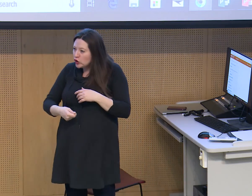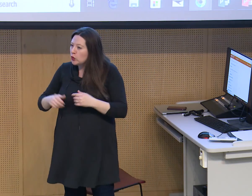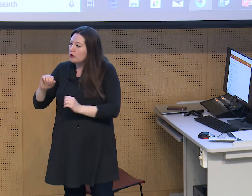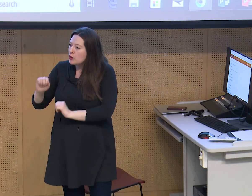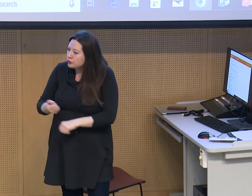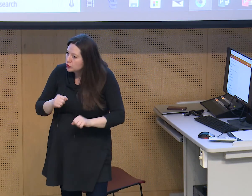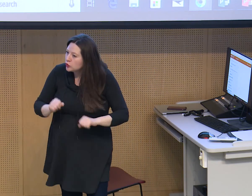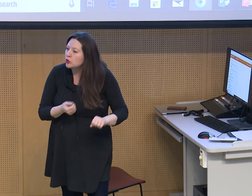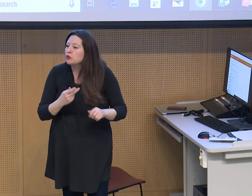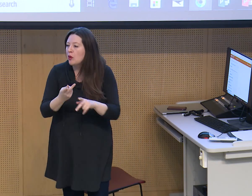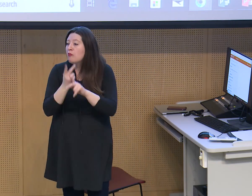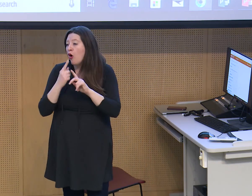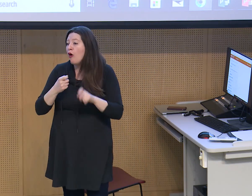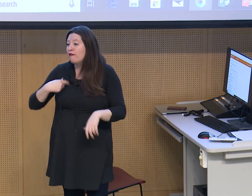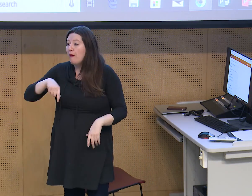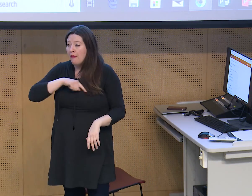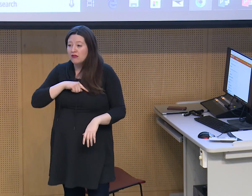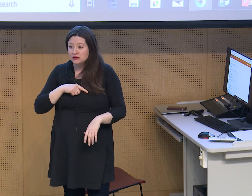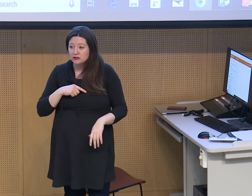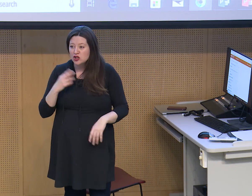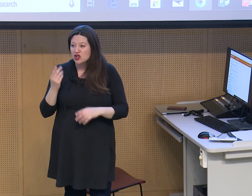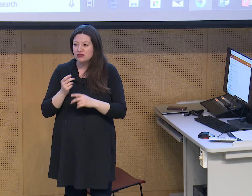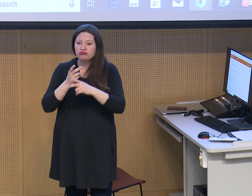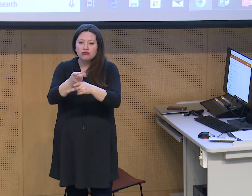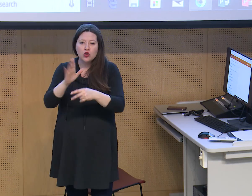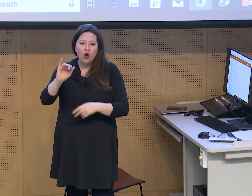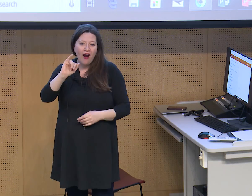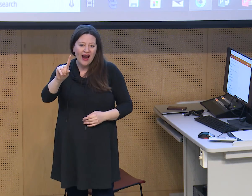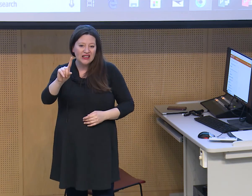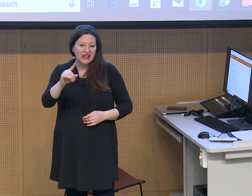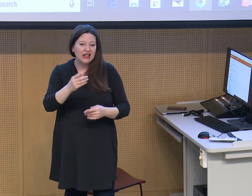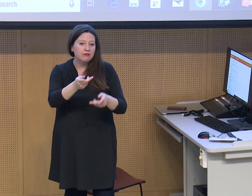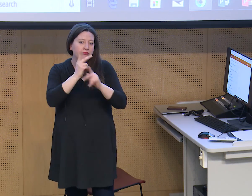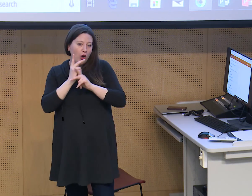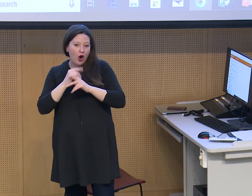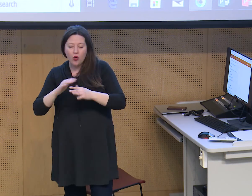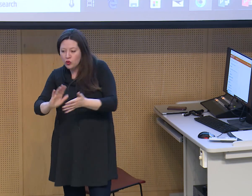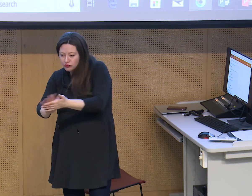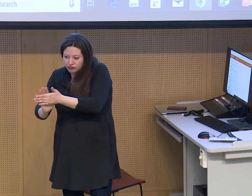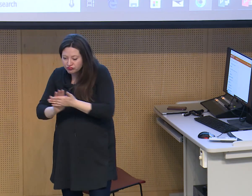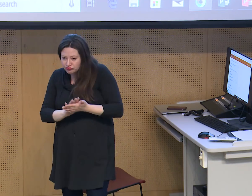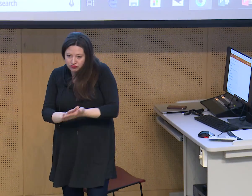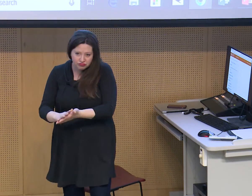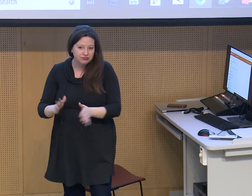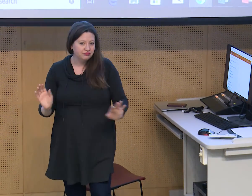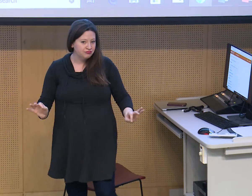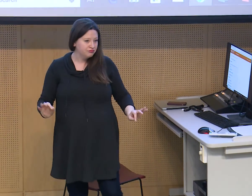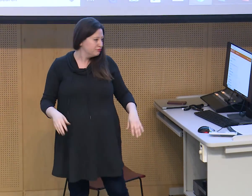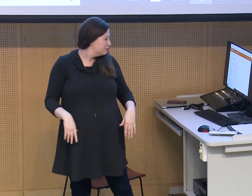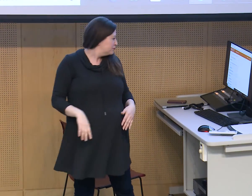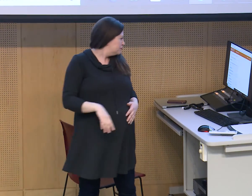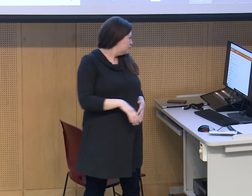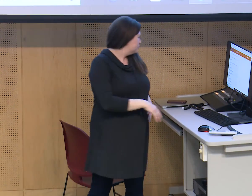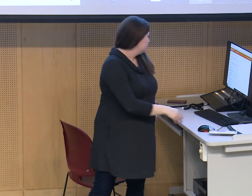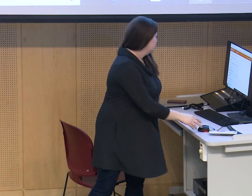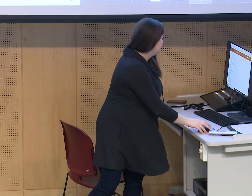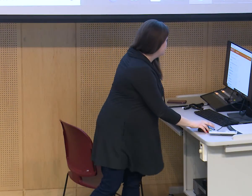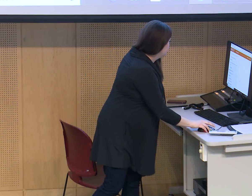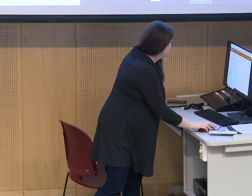is over there. We have a broom over there. You can always borrow from us if you're working down here. Just all you have to do is leave your ID and borrow them, and we'll give your ID back when you